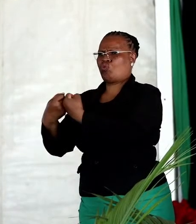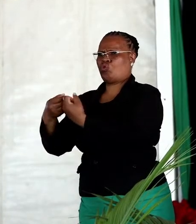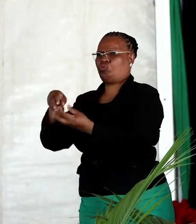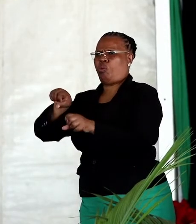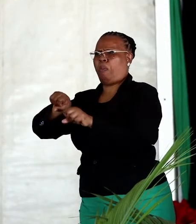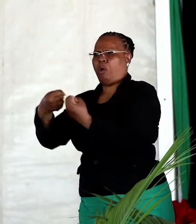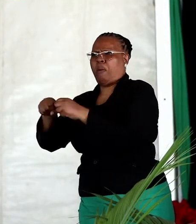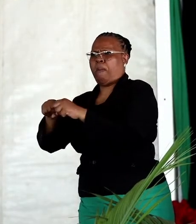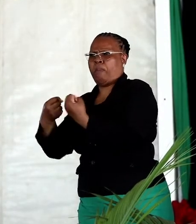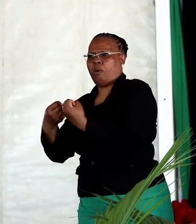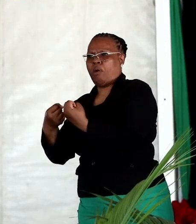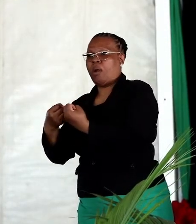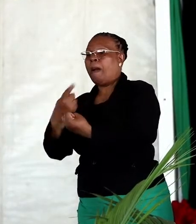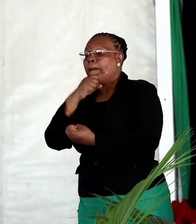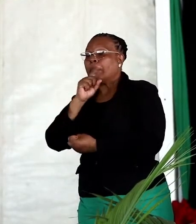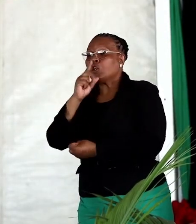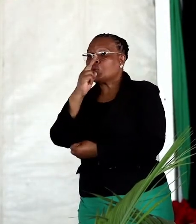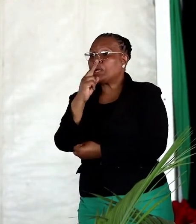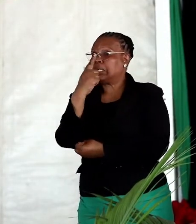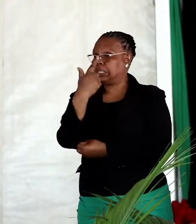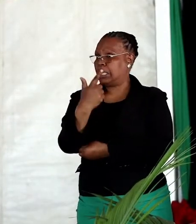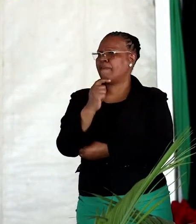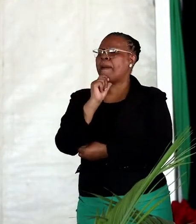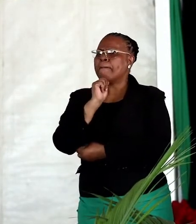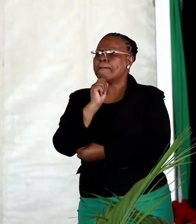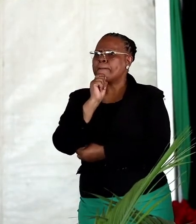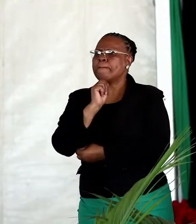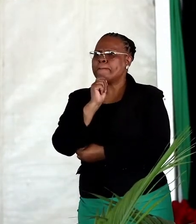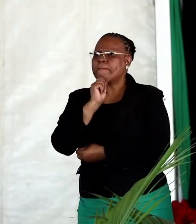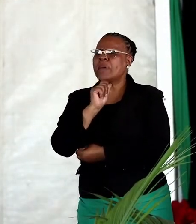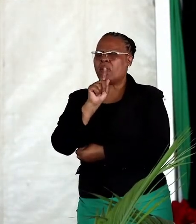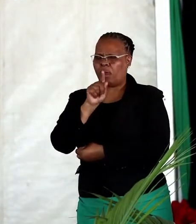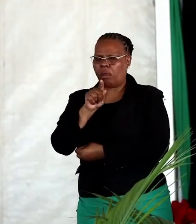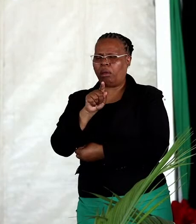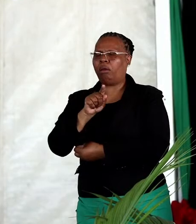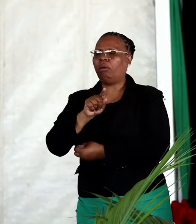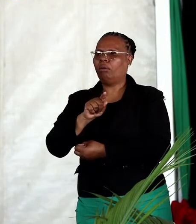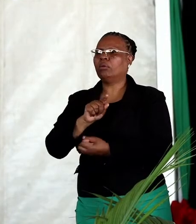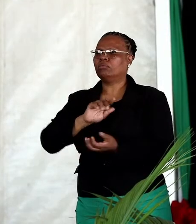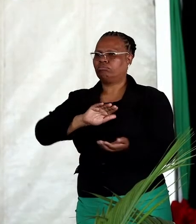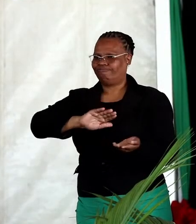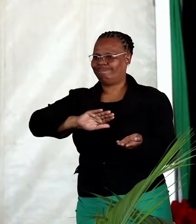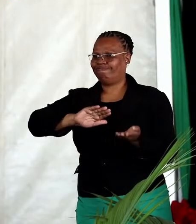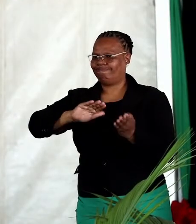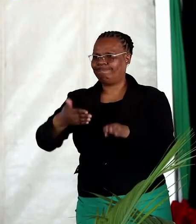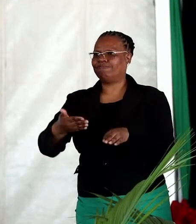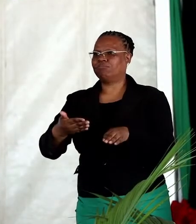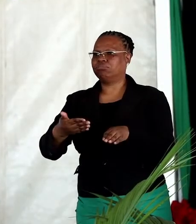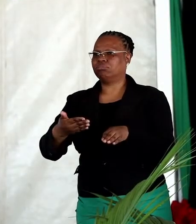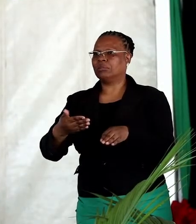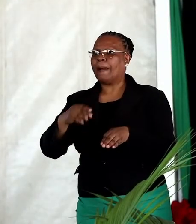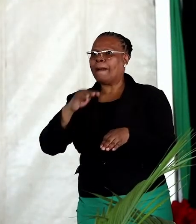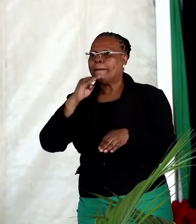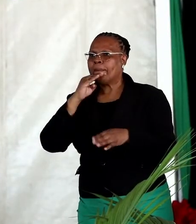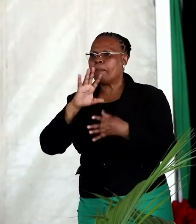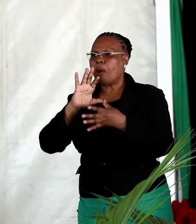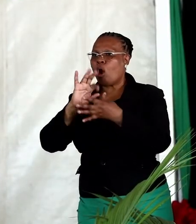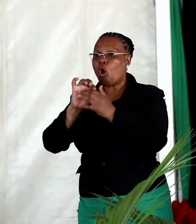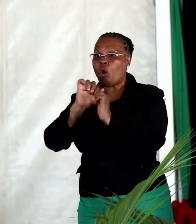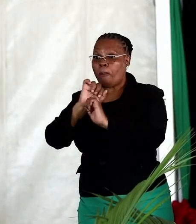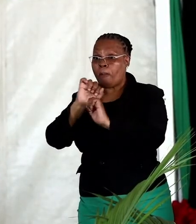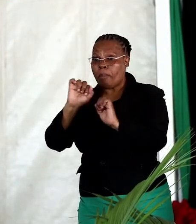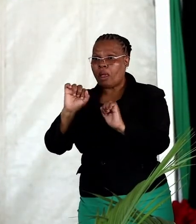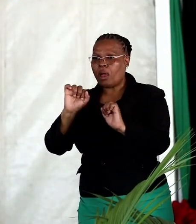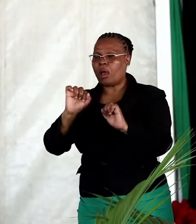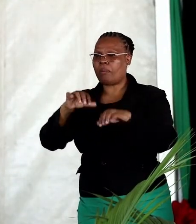27 men died. Ithetha ukuthi loo nto leyo emakhayeni amaninzi izibane zacima. Xa